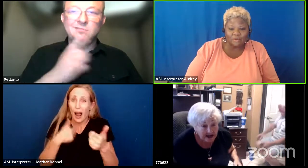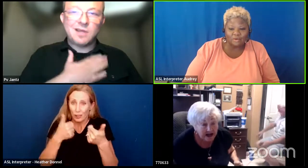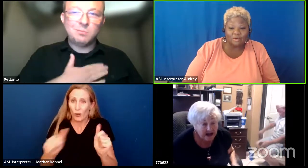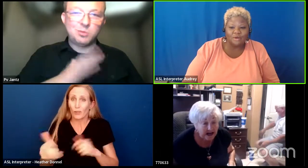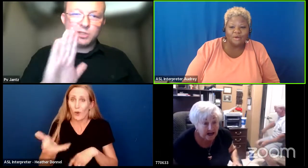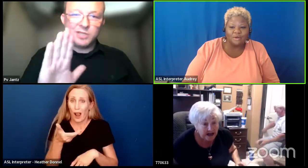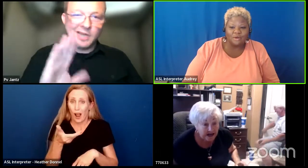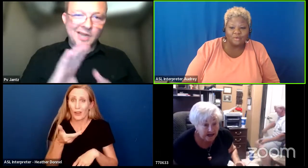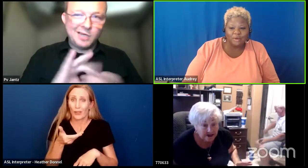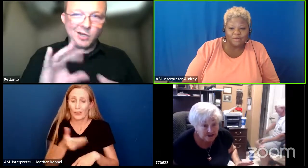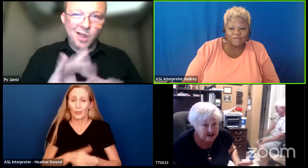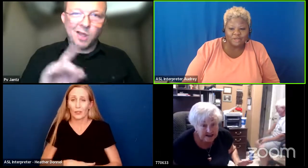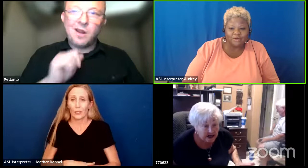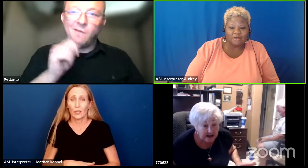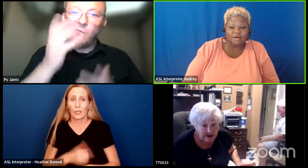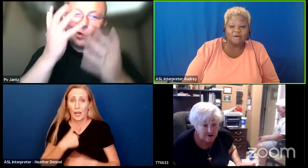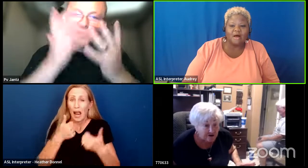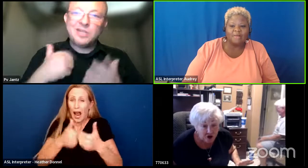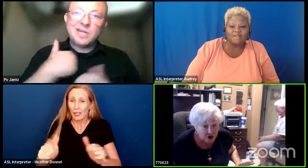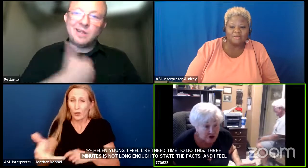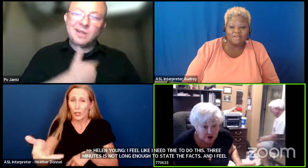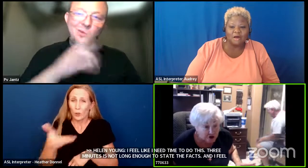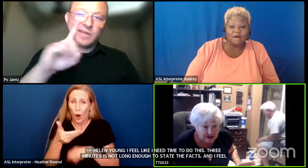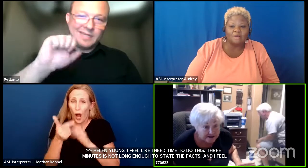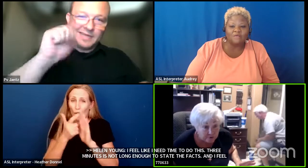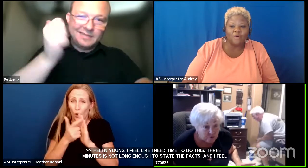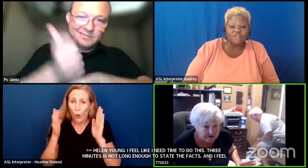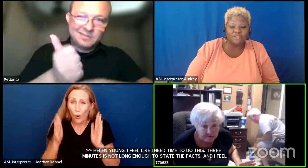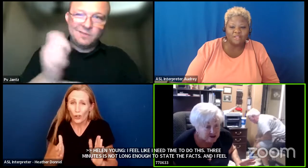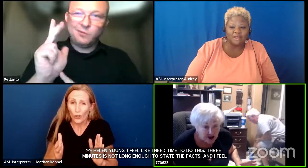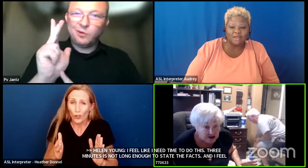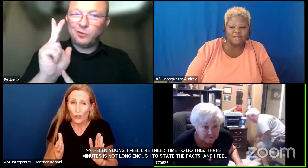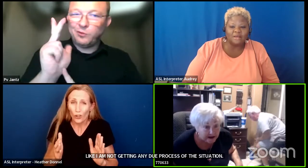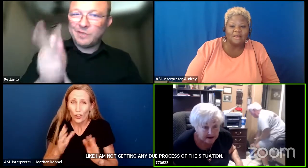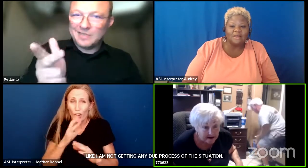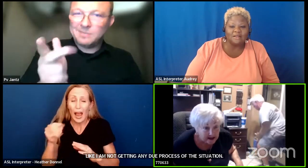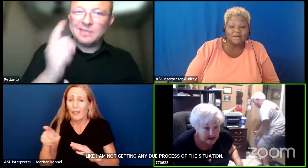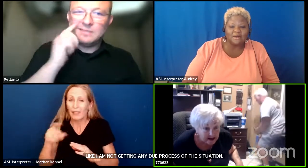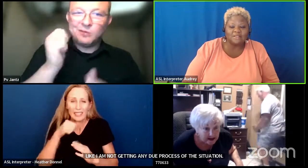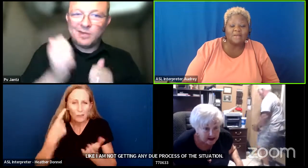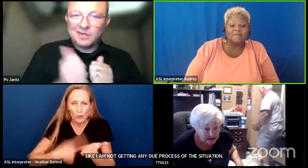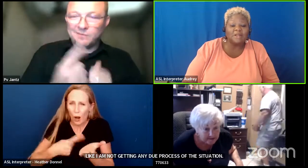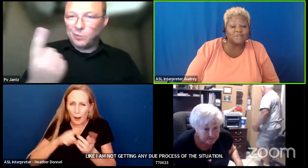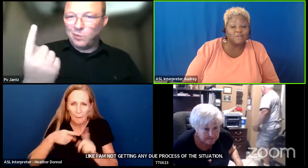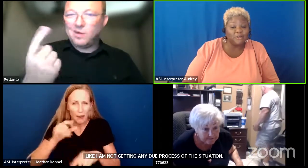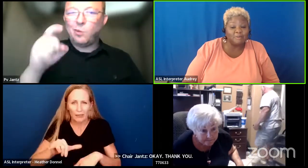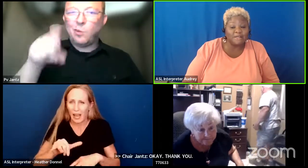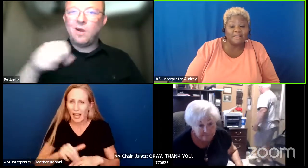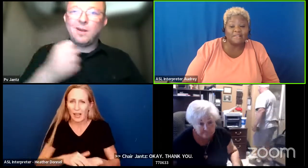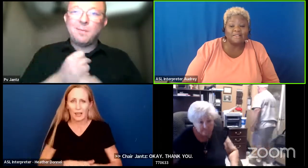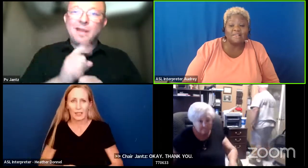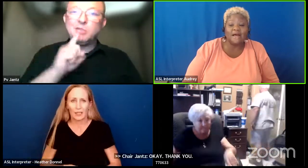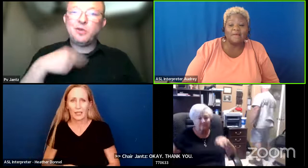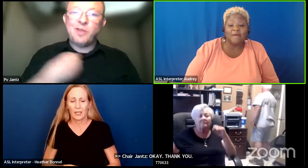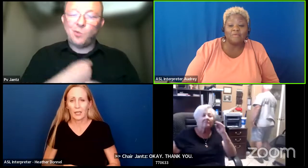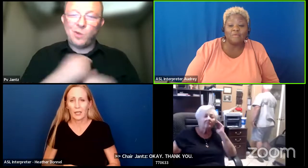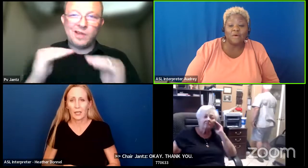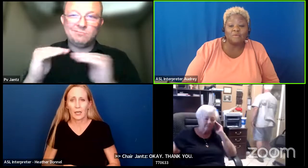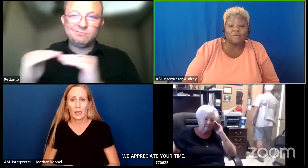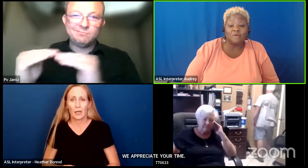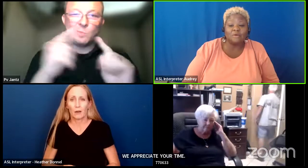you. We I tried appreciate to your hire a comments, Ms. lawyer Hong. and then we didn't Unfortunately, talk about it. it's limited to 3 minutes at this